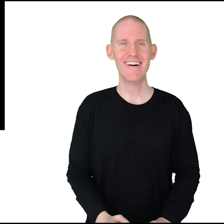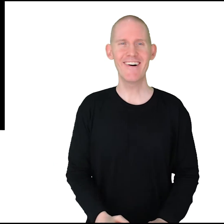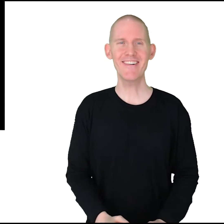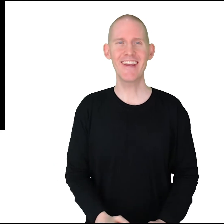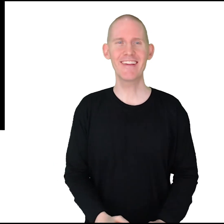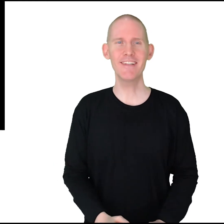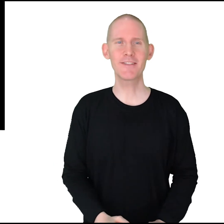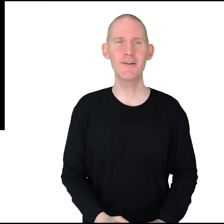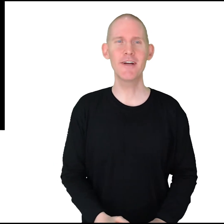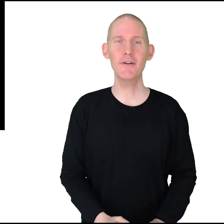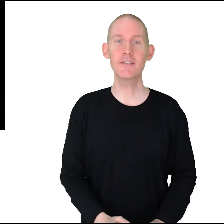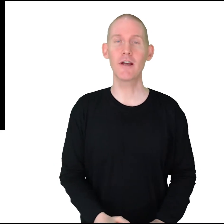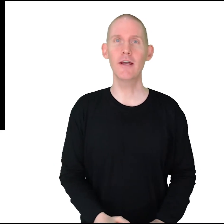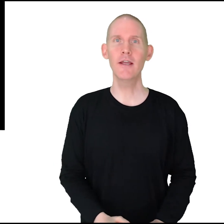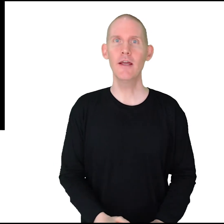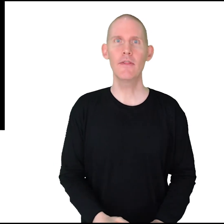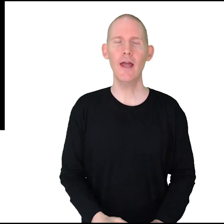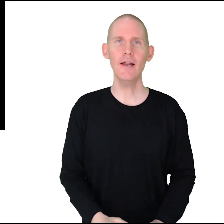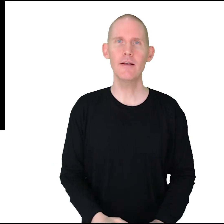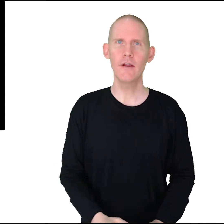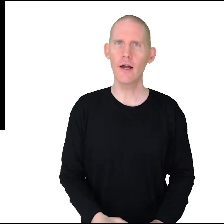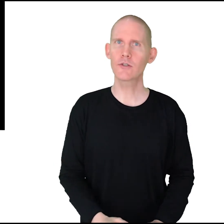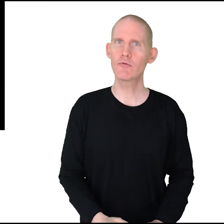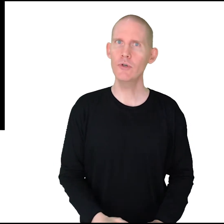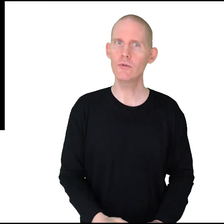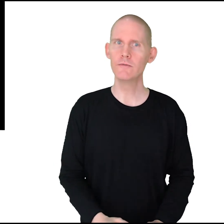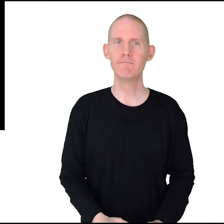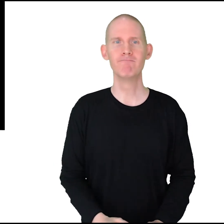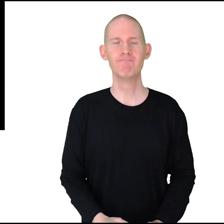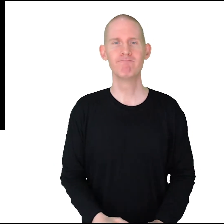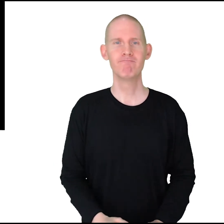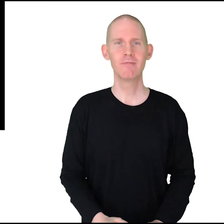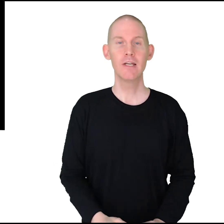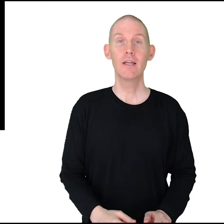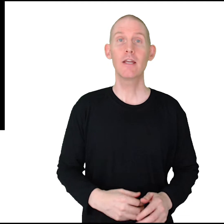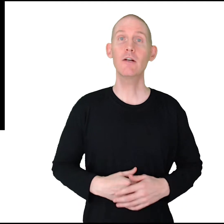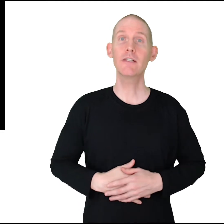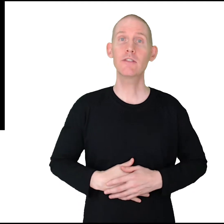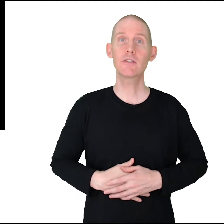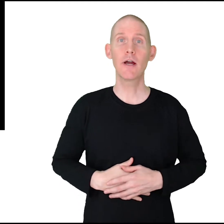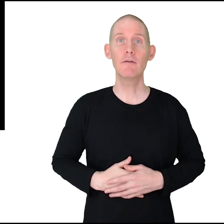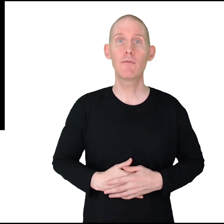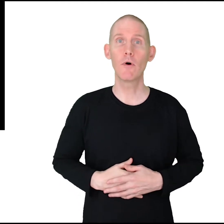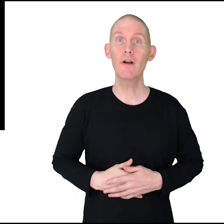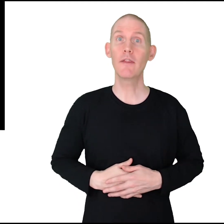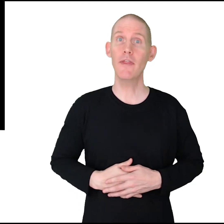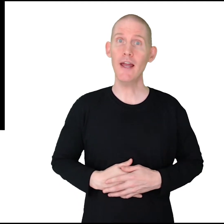Okay, let's learn how to sign "that not true." Here is a sign for that.